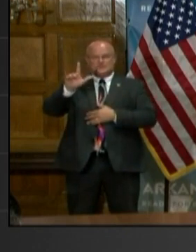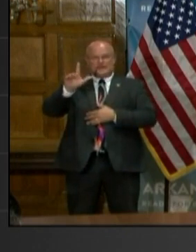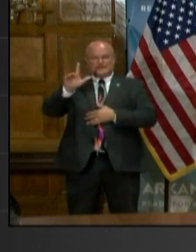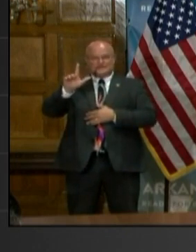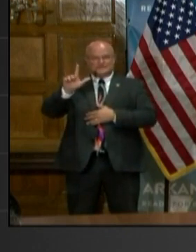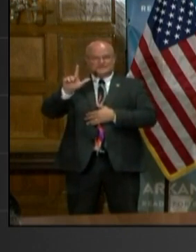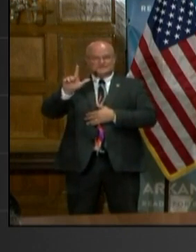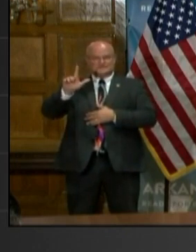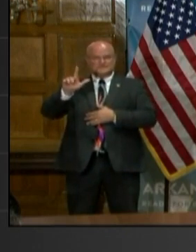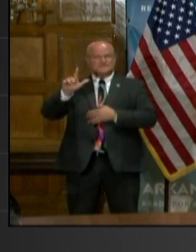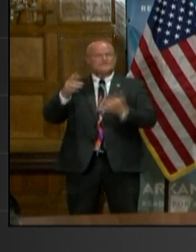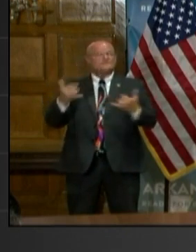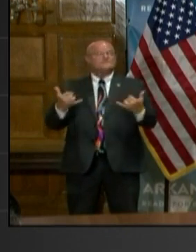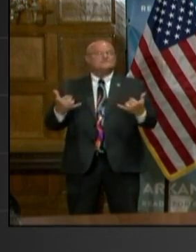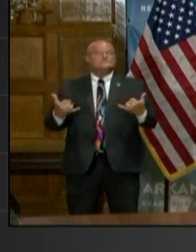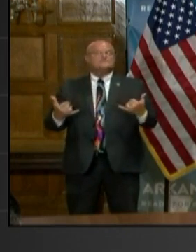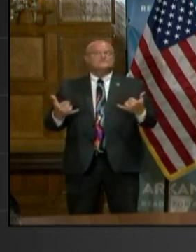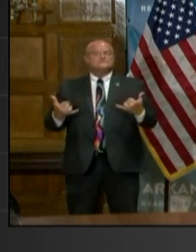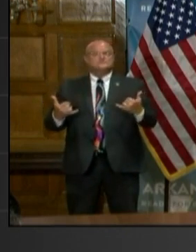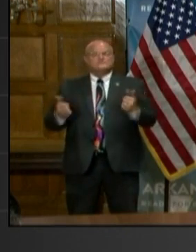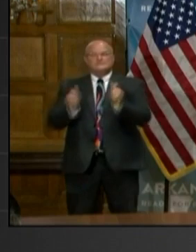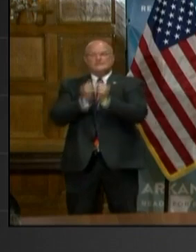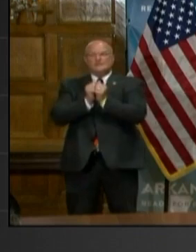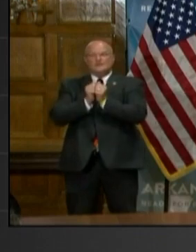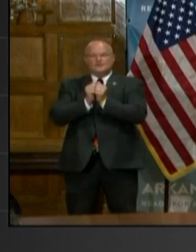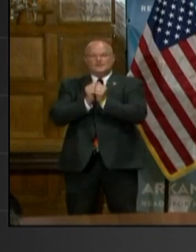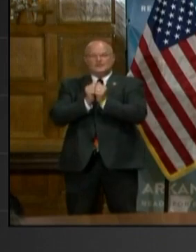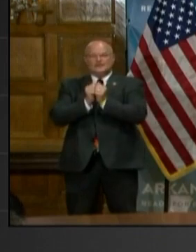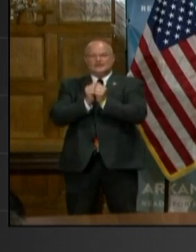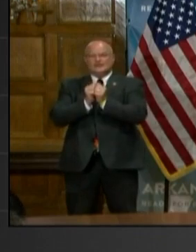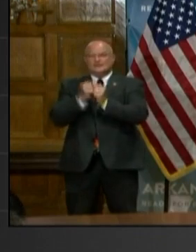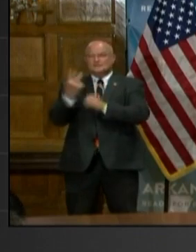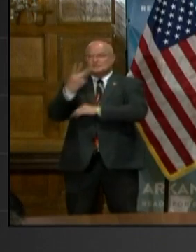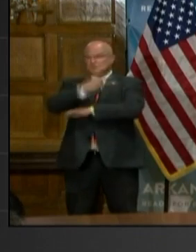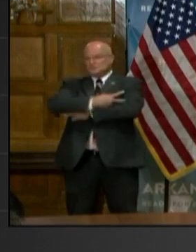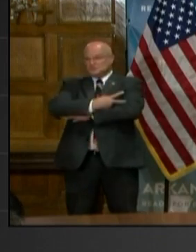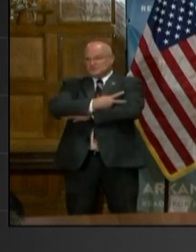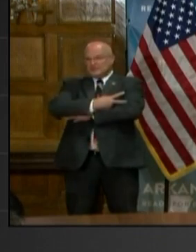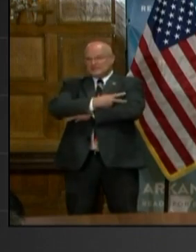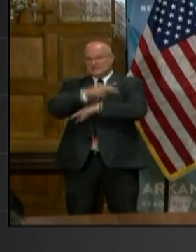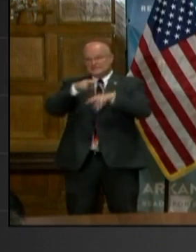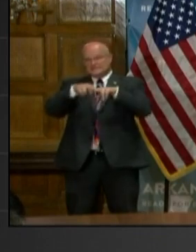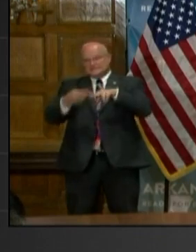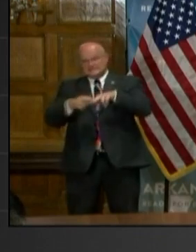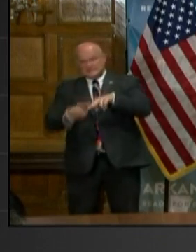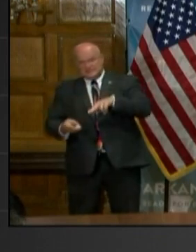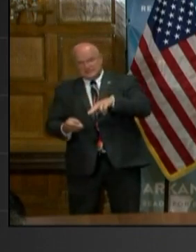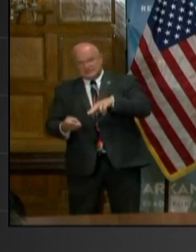18,725. Now, with 2 days of decreasing